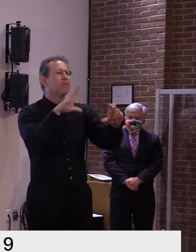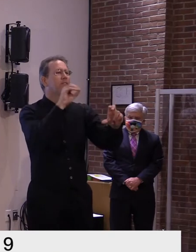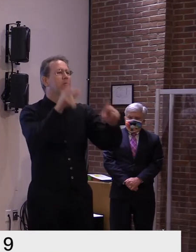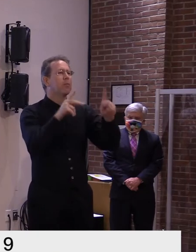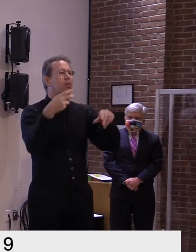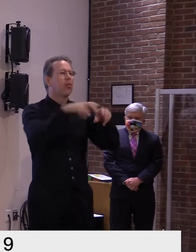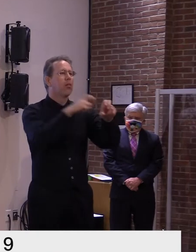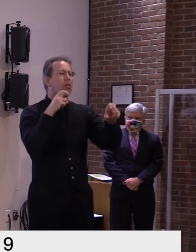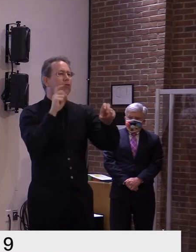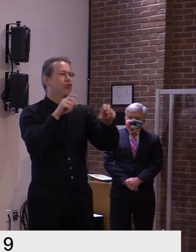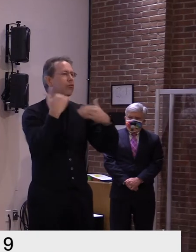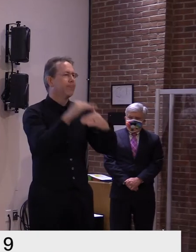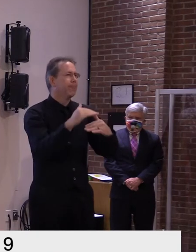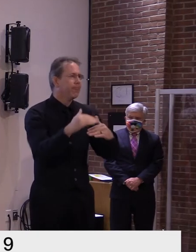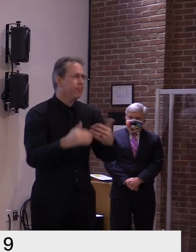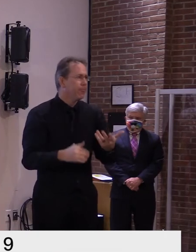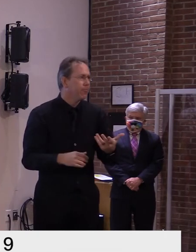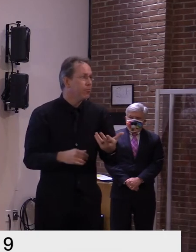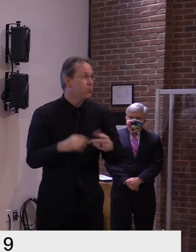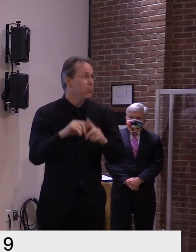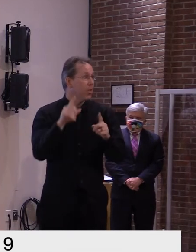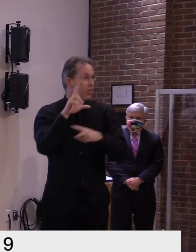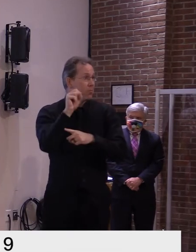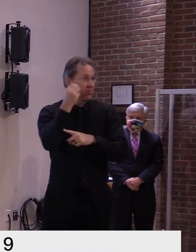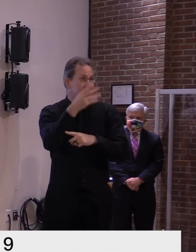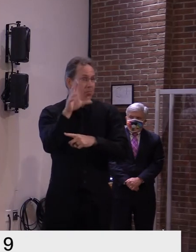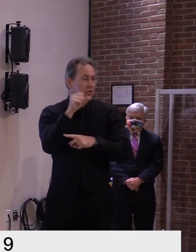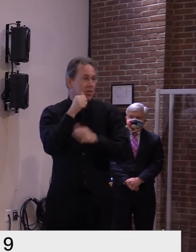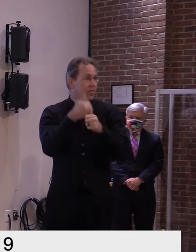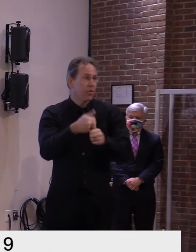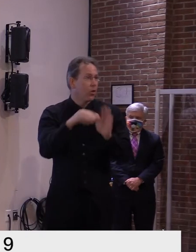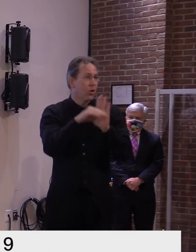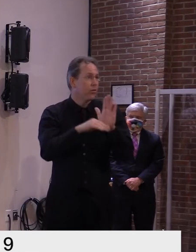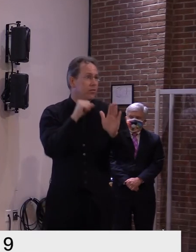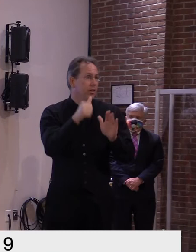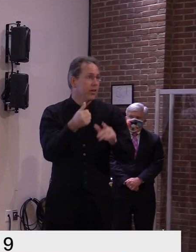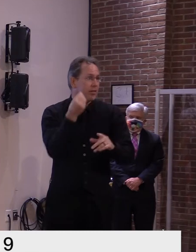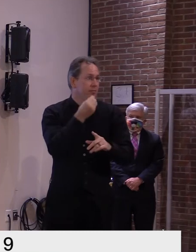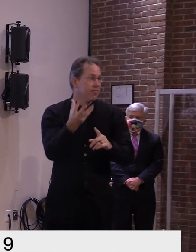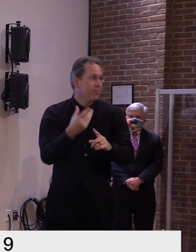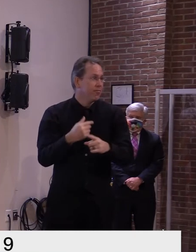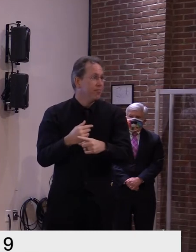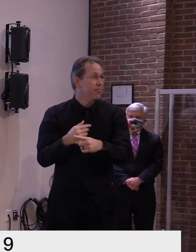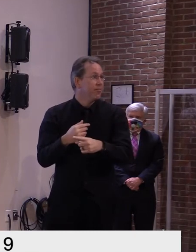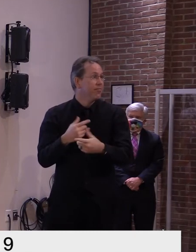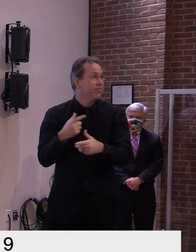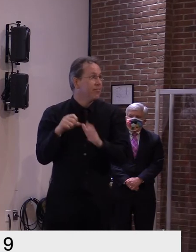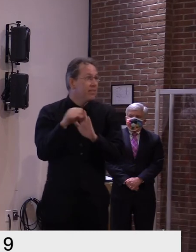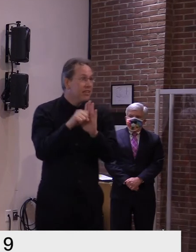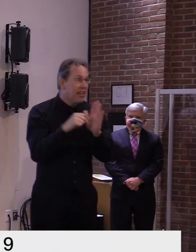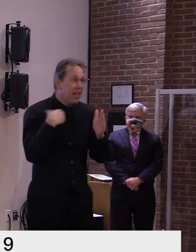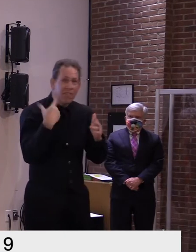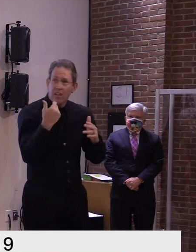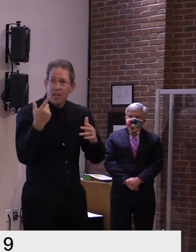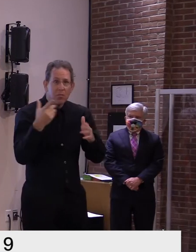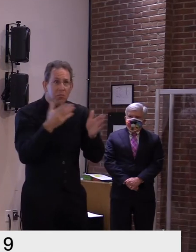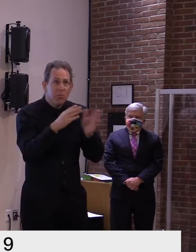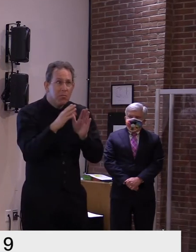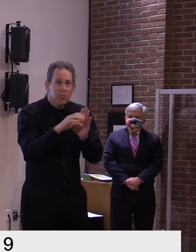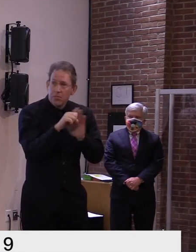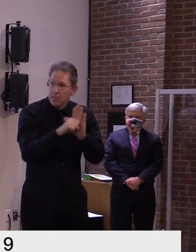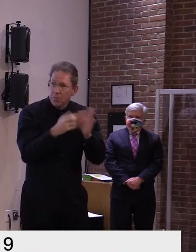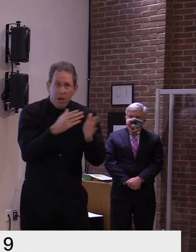And is that, does the state have enforcement capacity in that regard? We will reach back